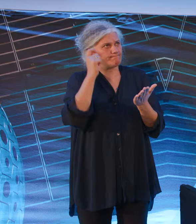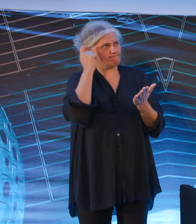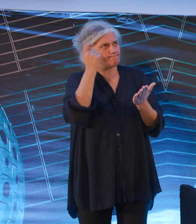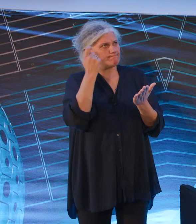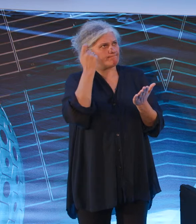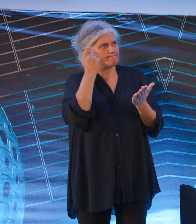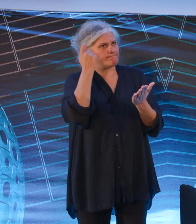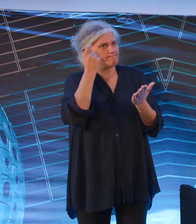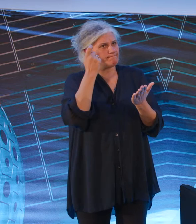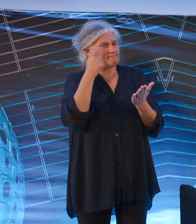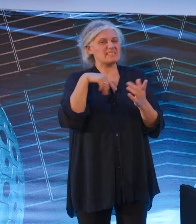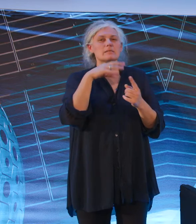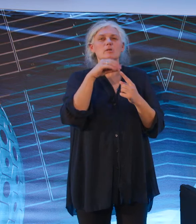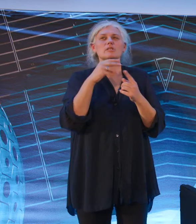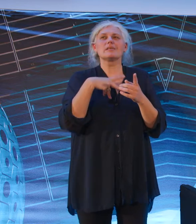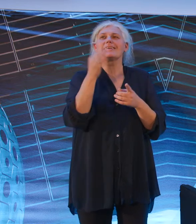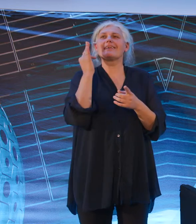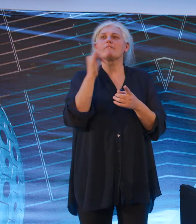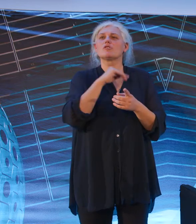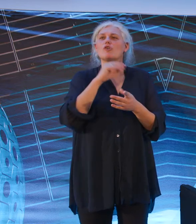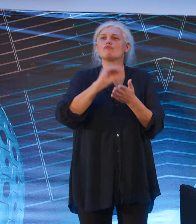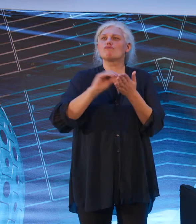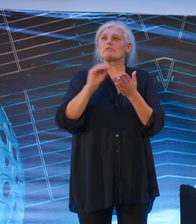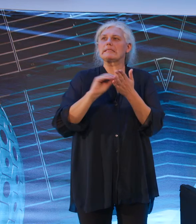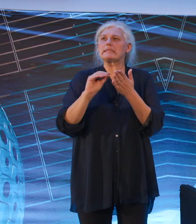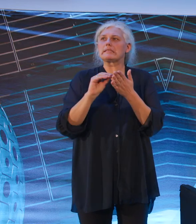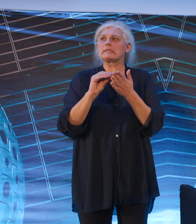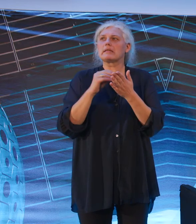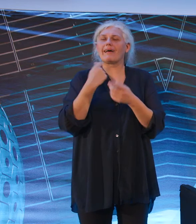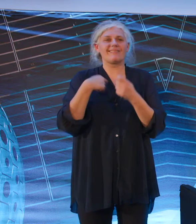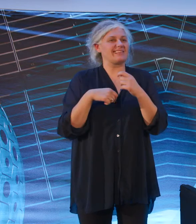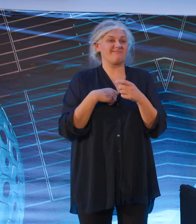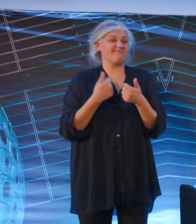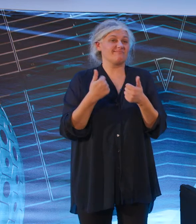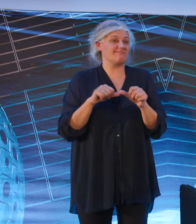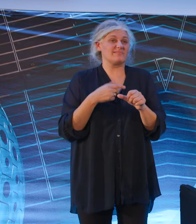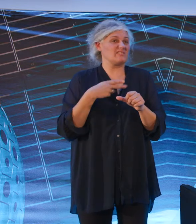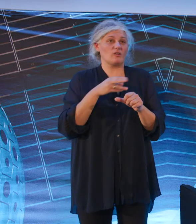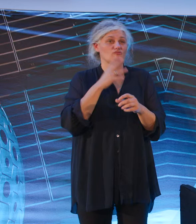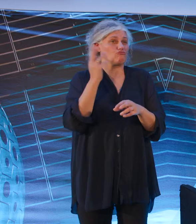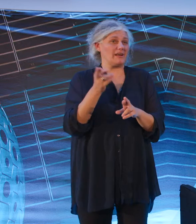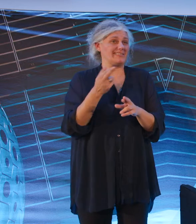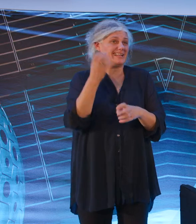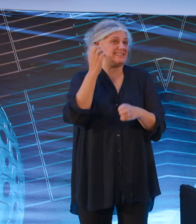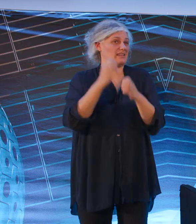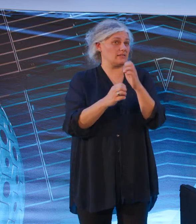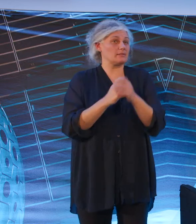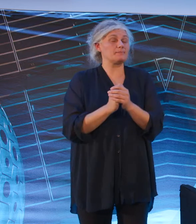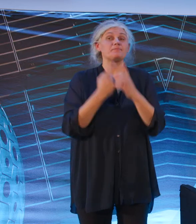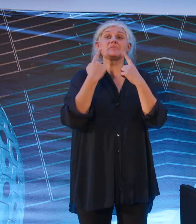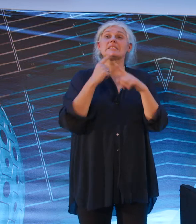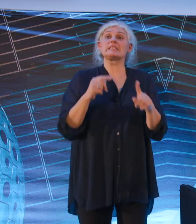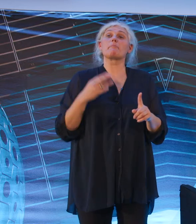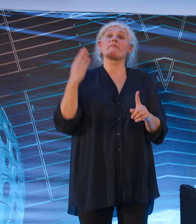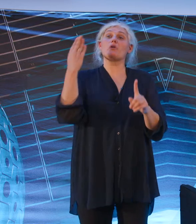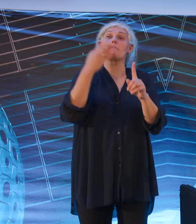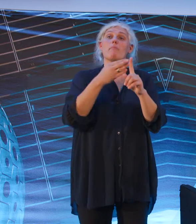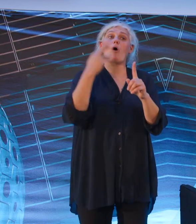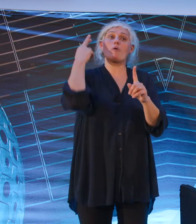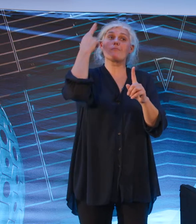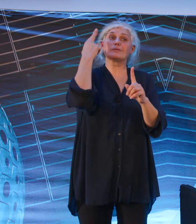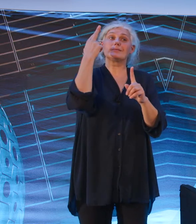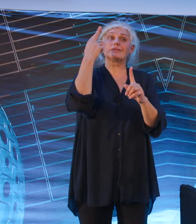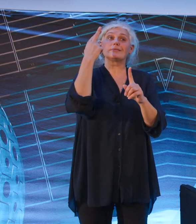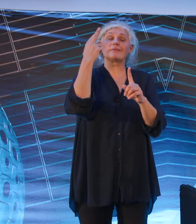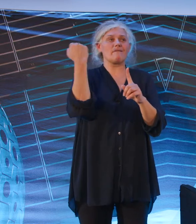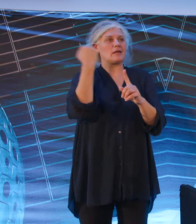space, if you haven't got it written, you haven't got it right. So I would say the statement of purpose in particular is a very